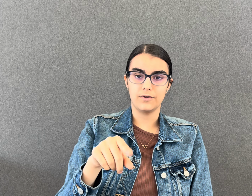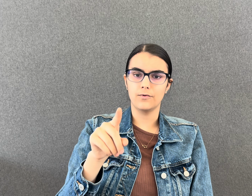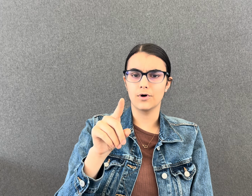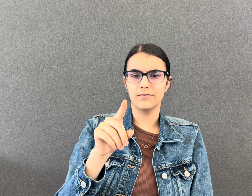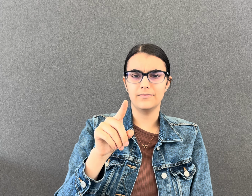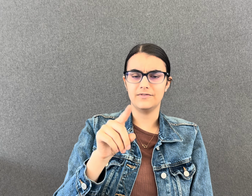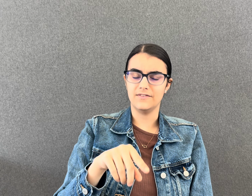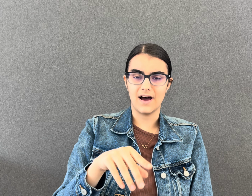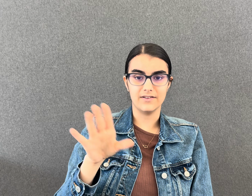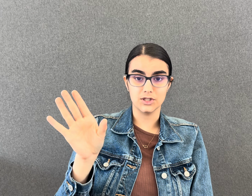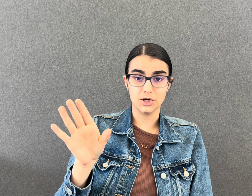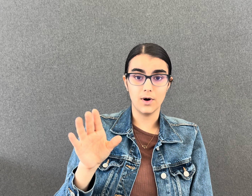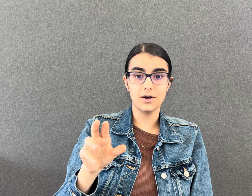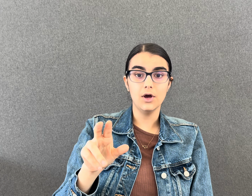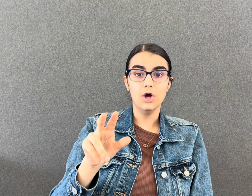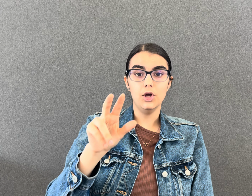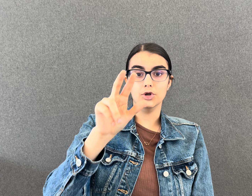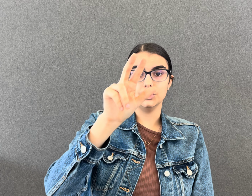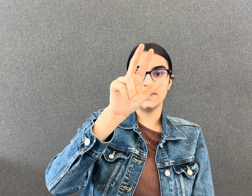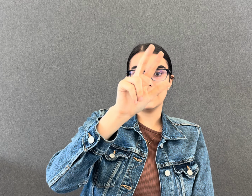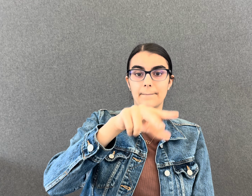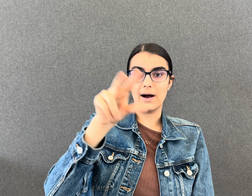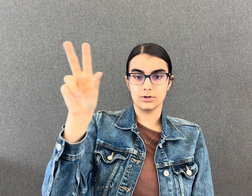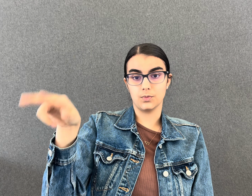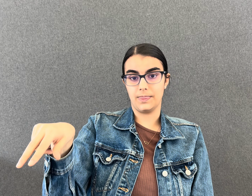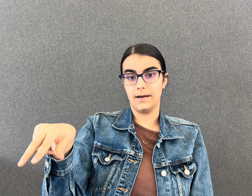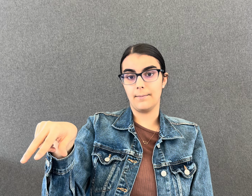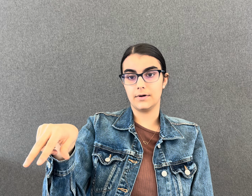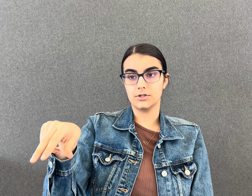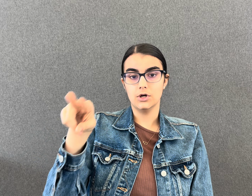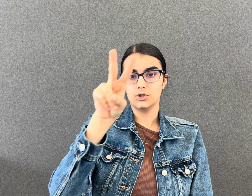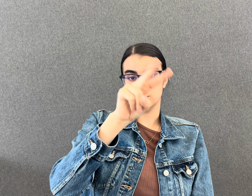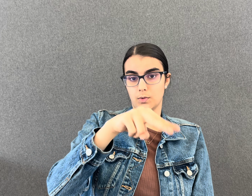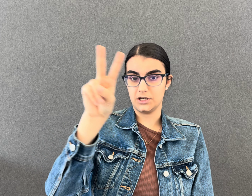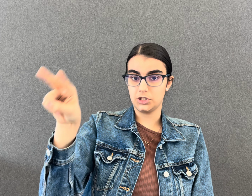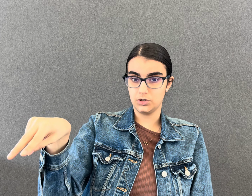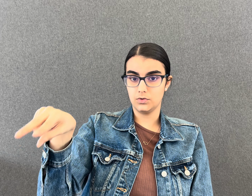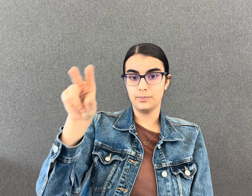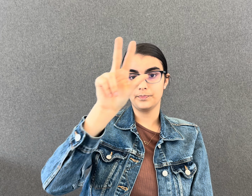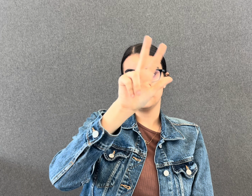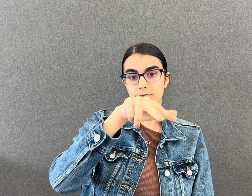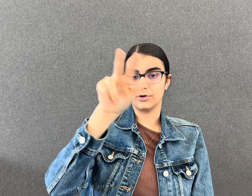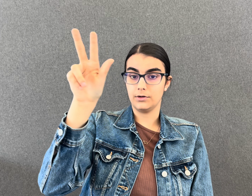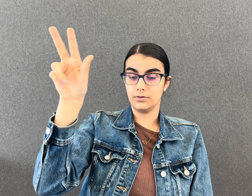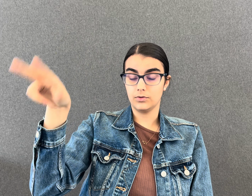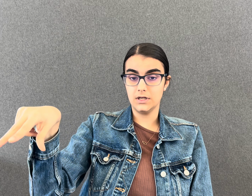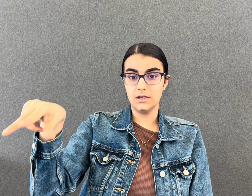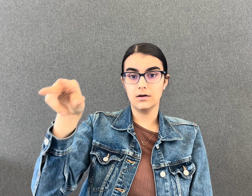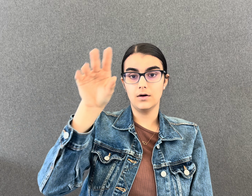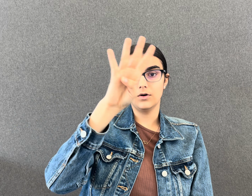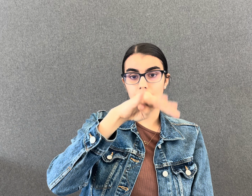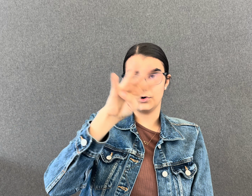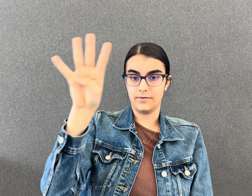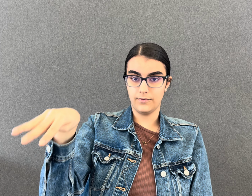44, 55, and so on, you're doing the bounce with the numbers. So 22, 33,